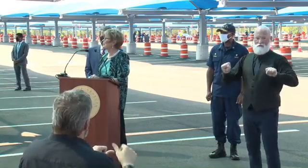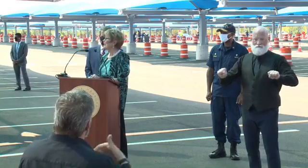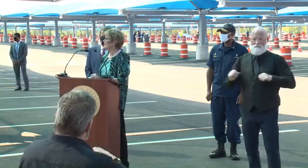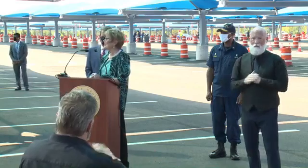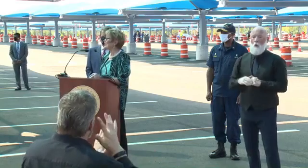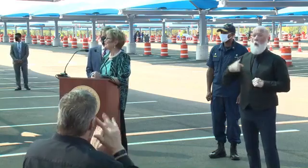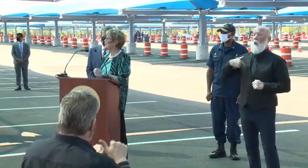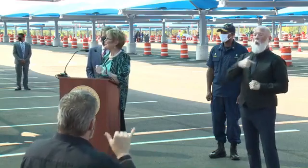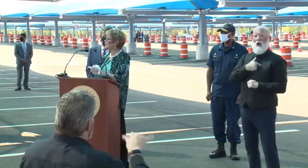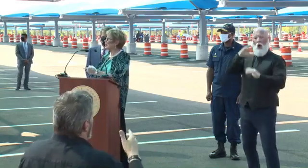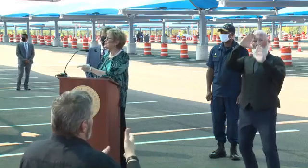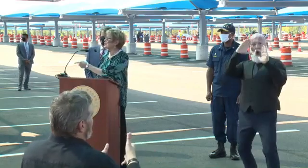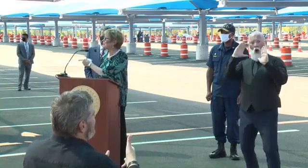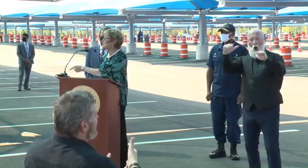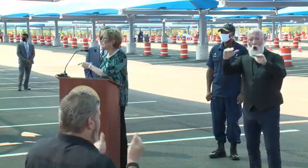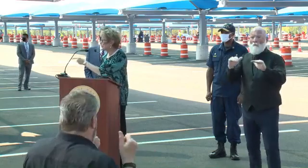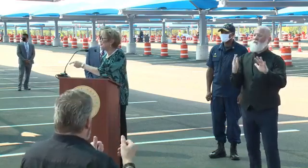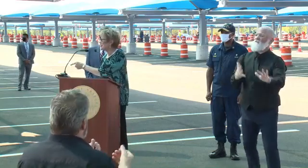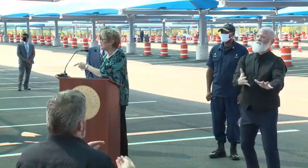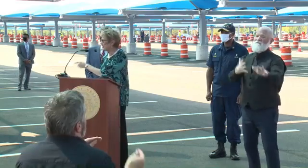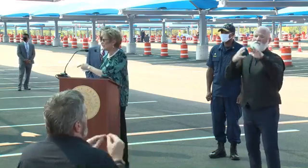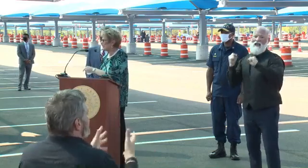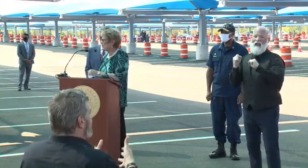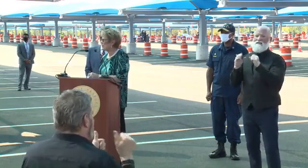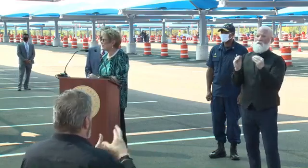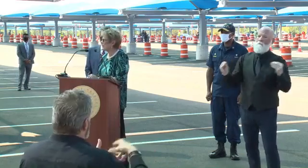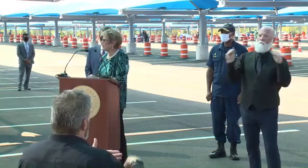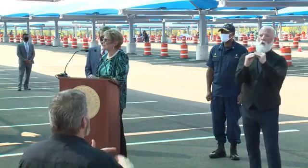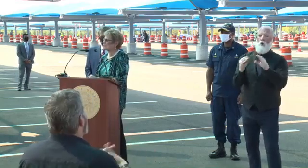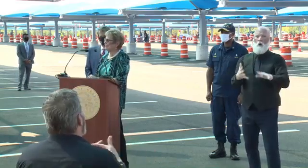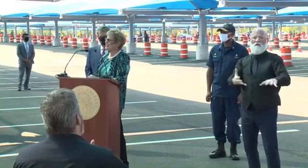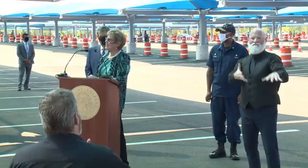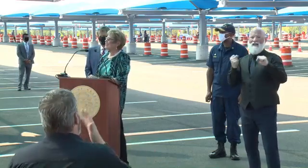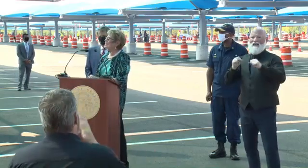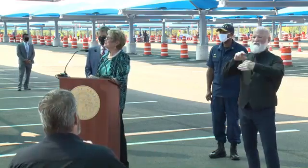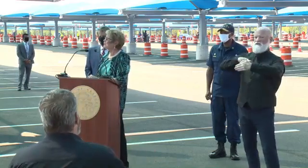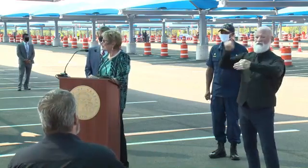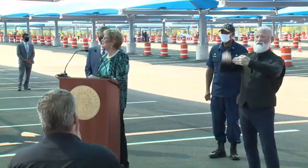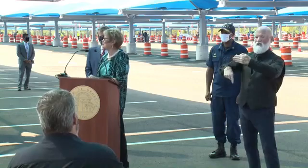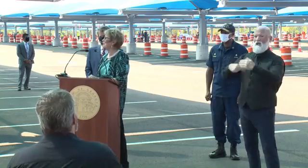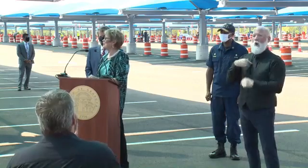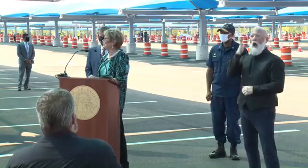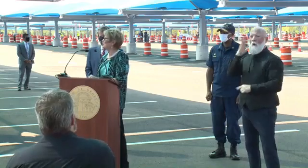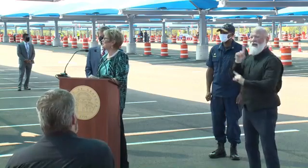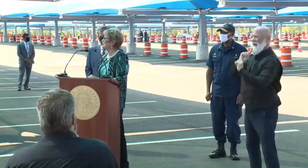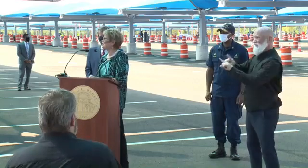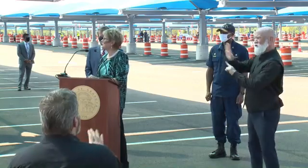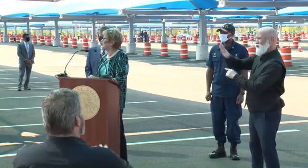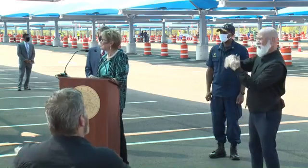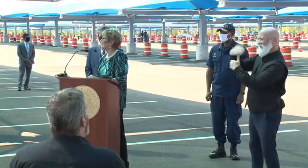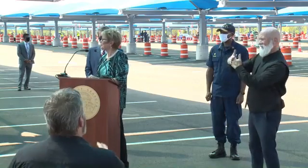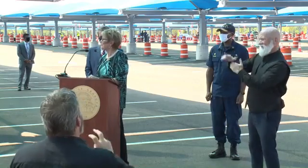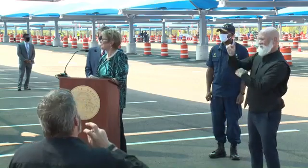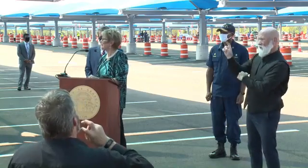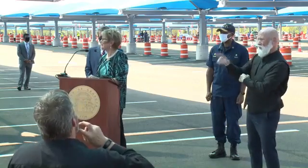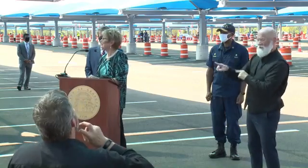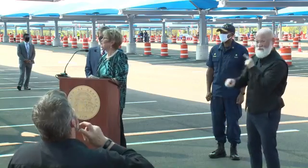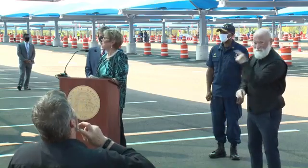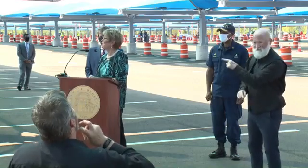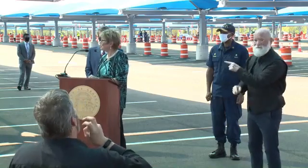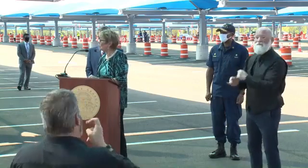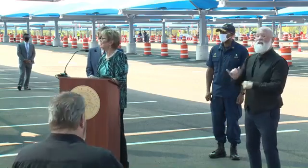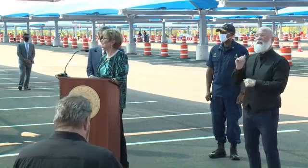faster. And I'll say it before you ask me, because I know you're going to ask me. It's very difficult to do contact